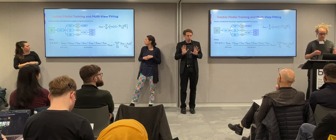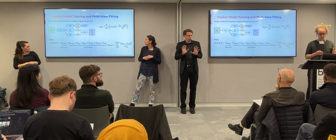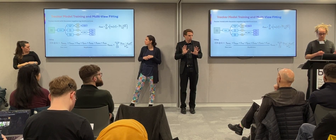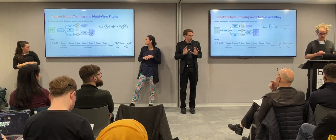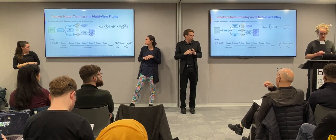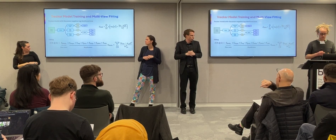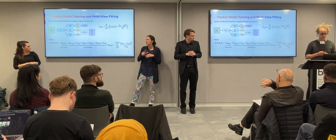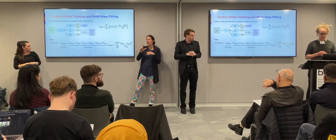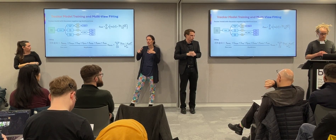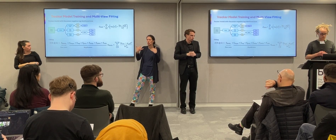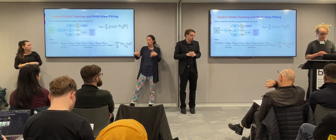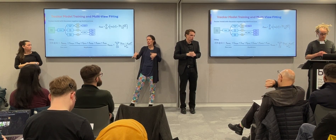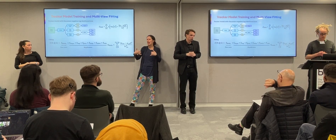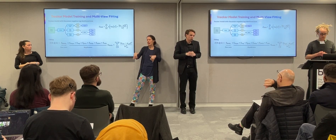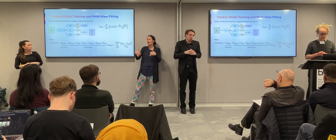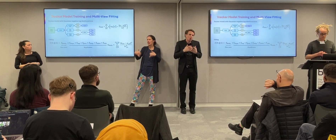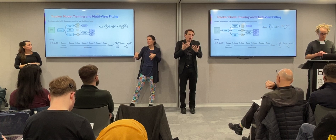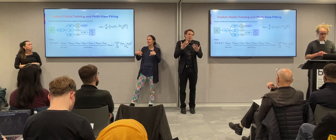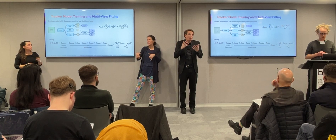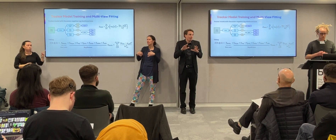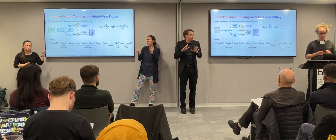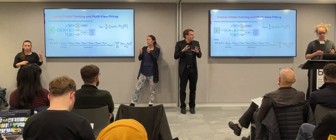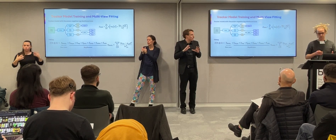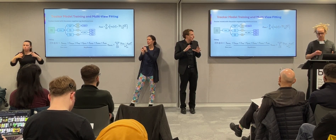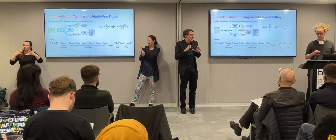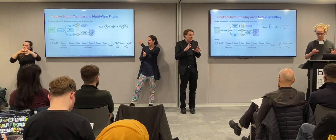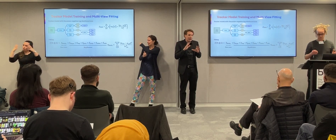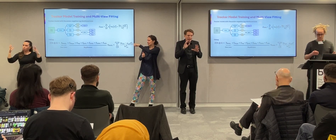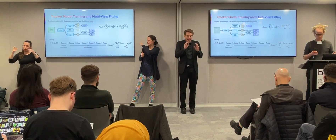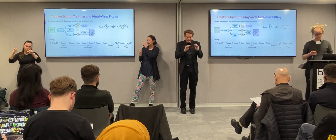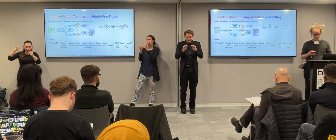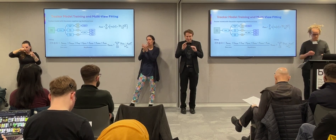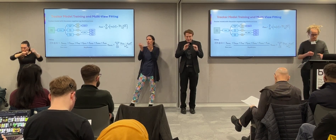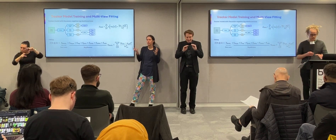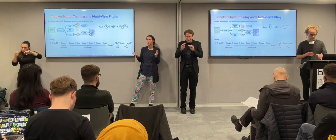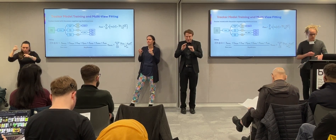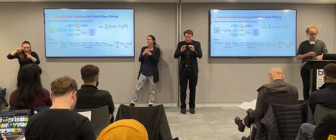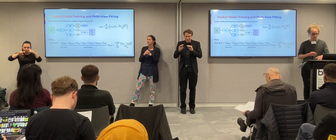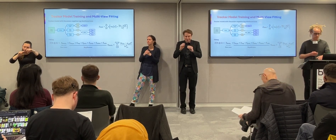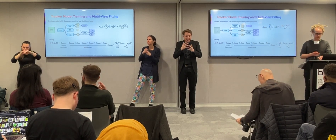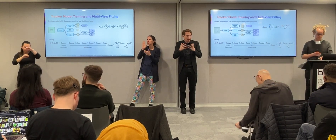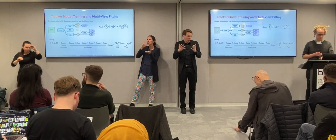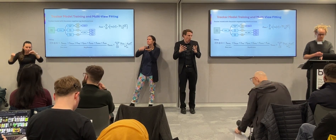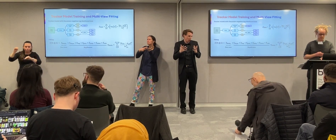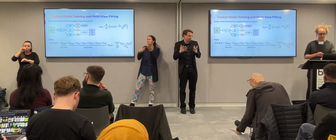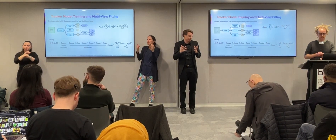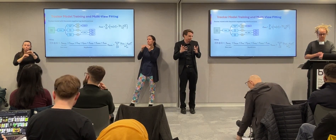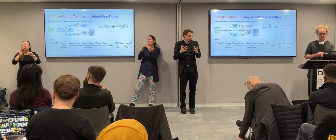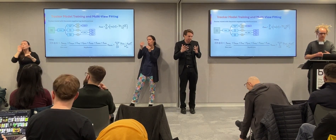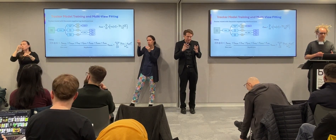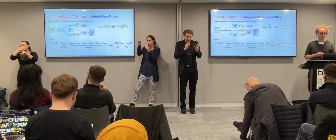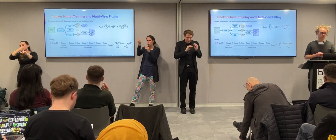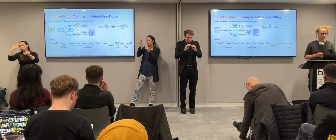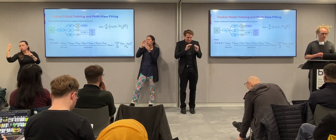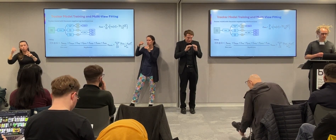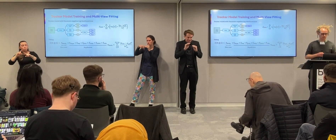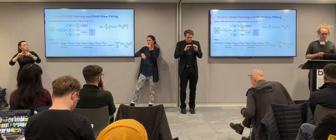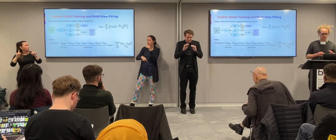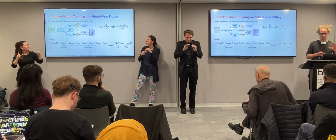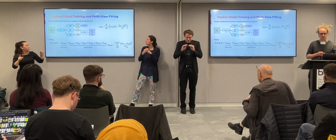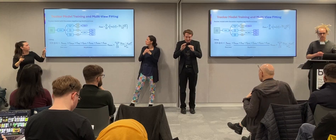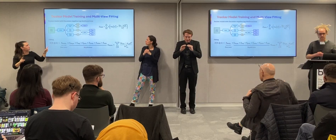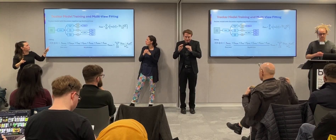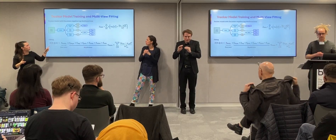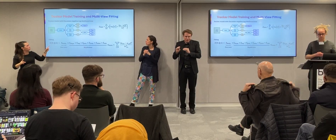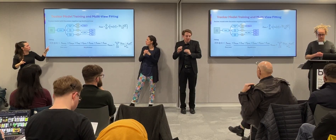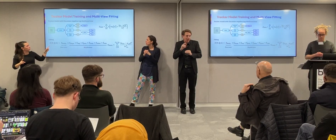We had to play around with these quite a bit. I mean, I'll talk more about that in a second. But essentially, this